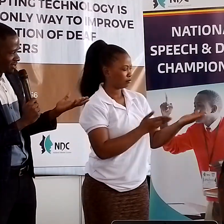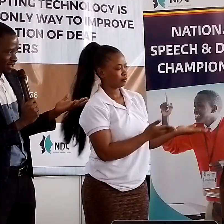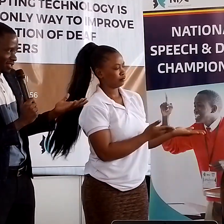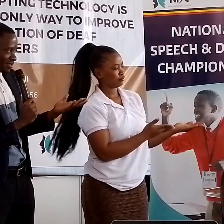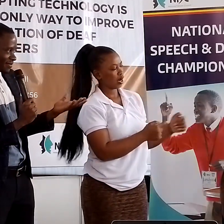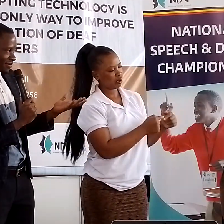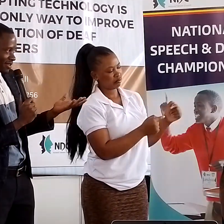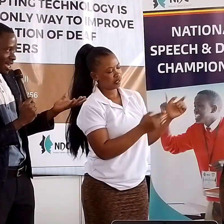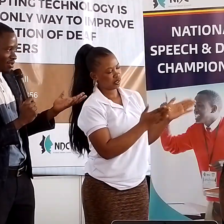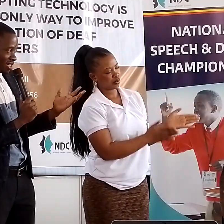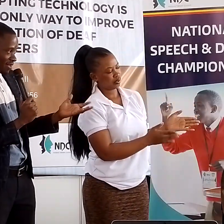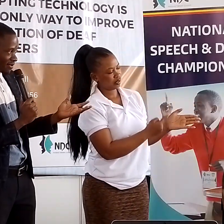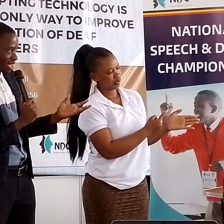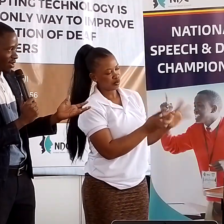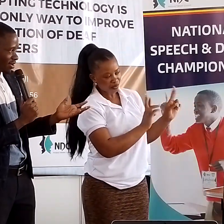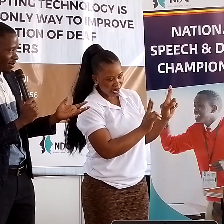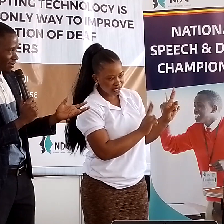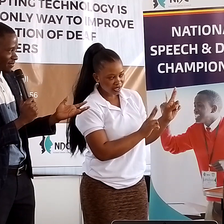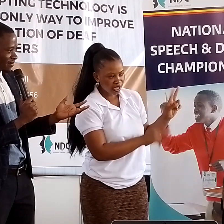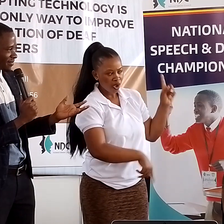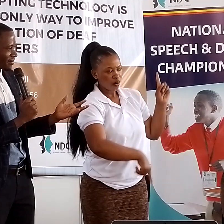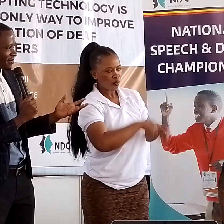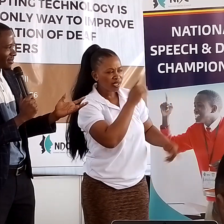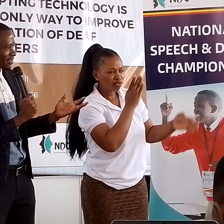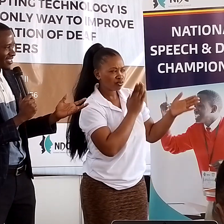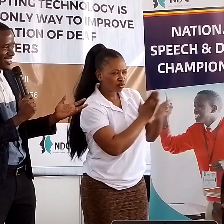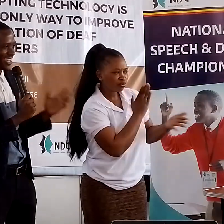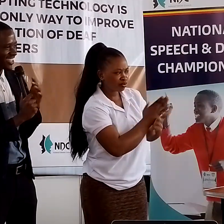Team opposition. Are you ready for that, bro?